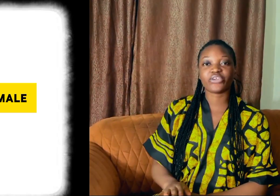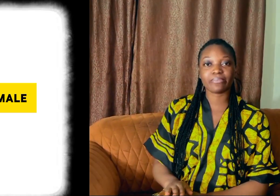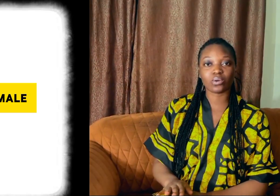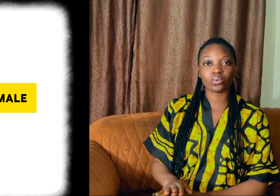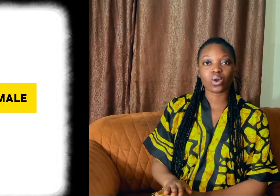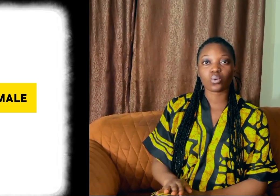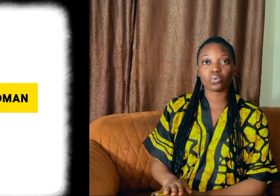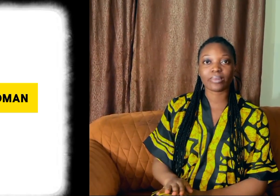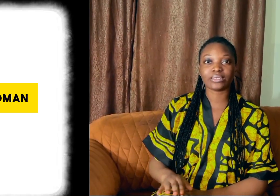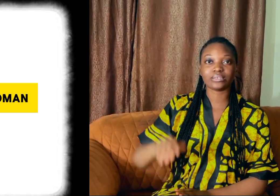female, woman,